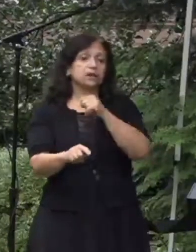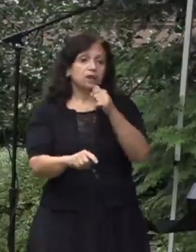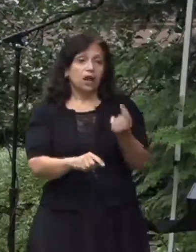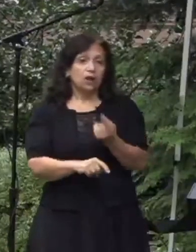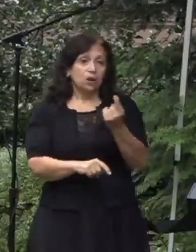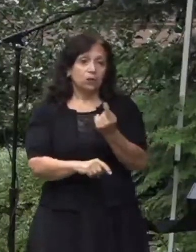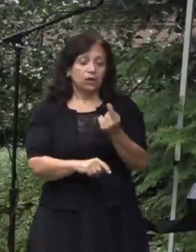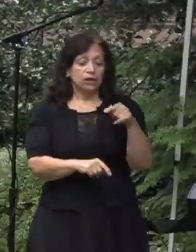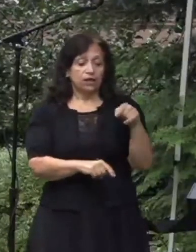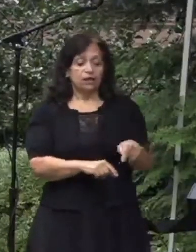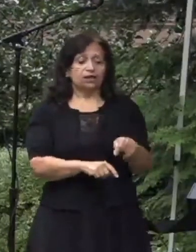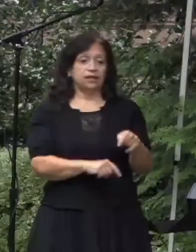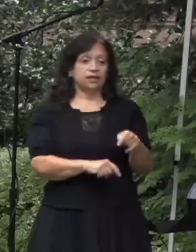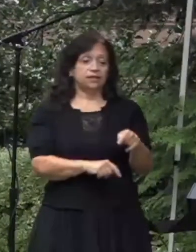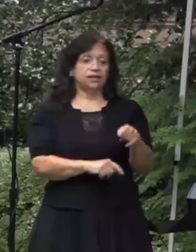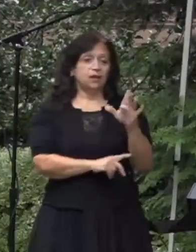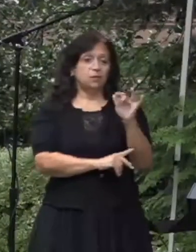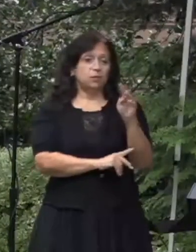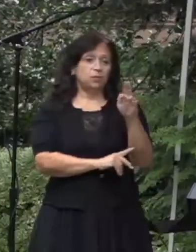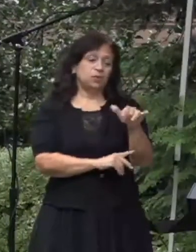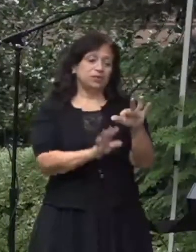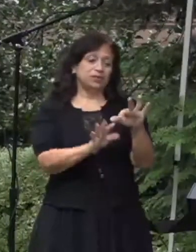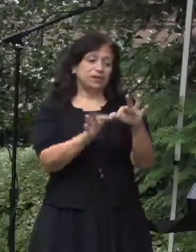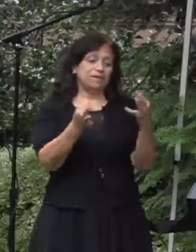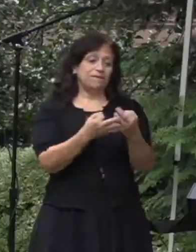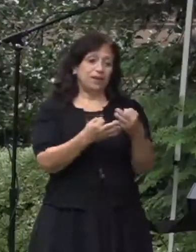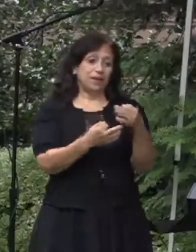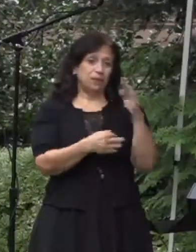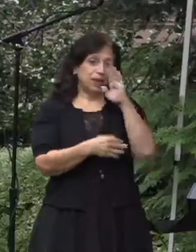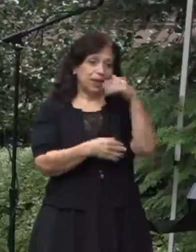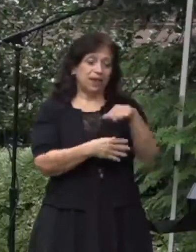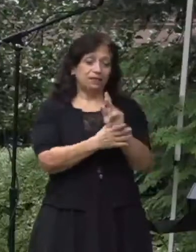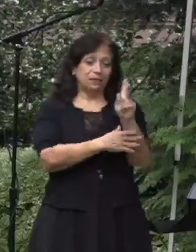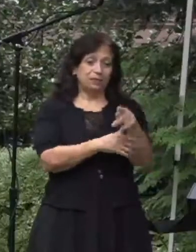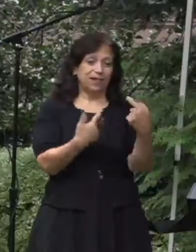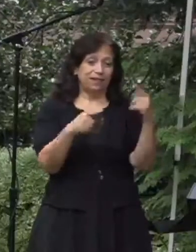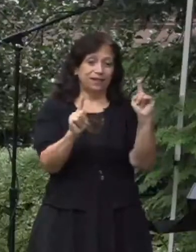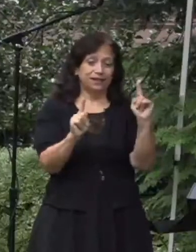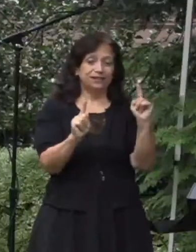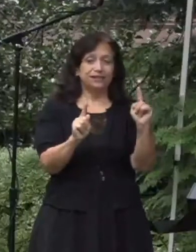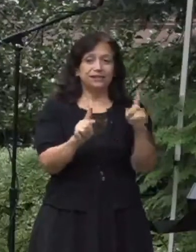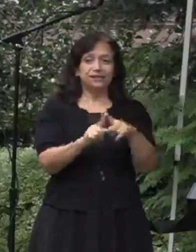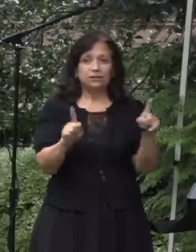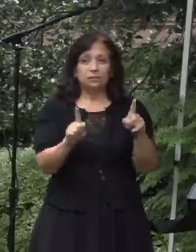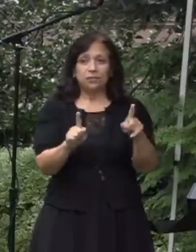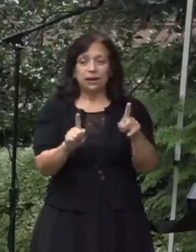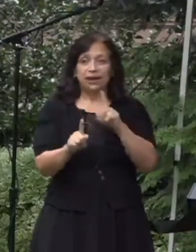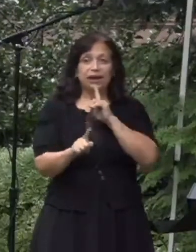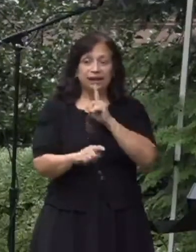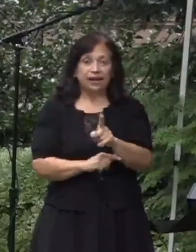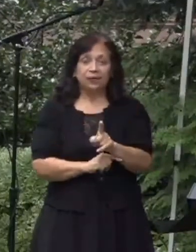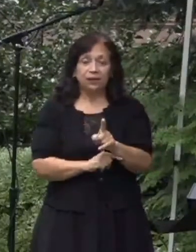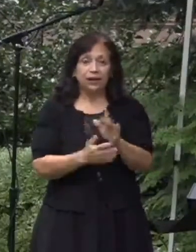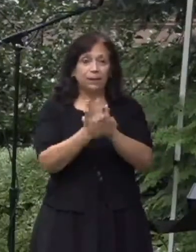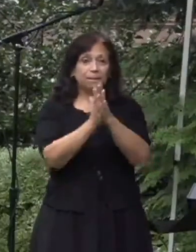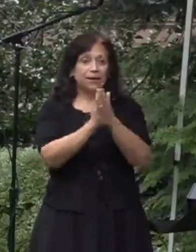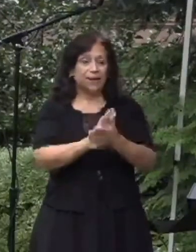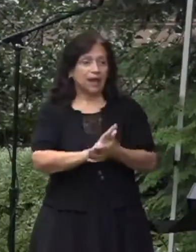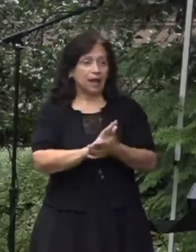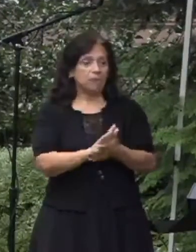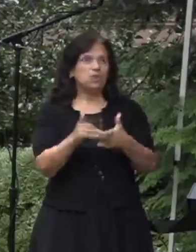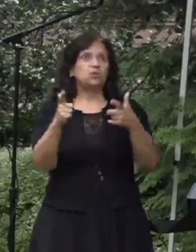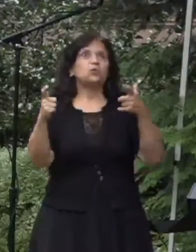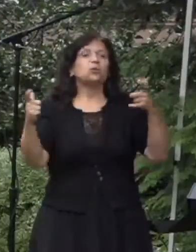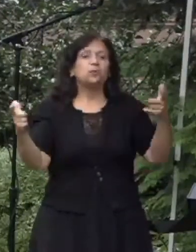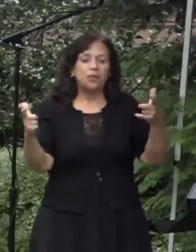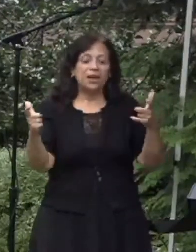did the Busey family elephant ear make it, it literally took over and became too big